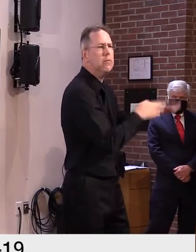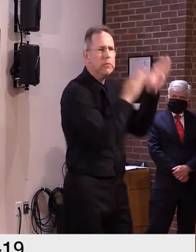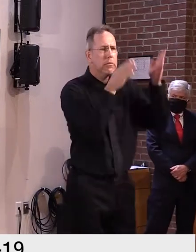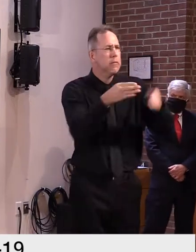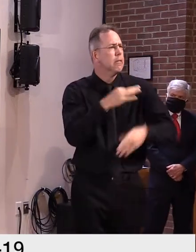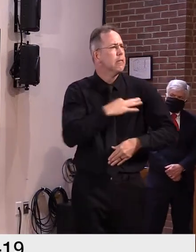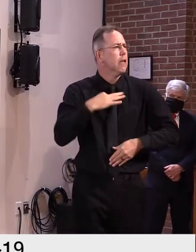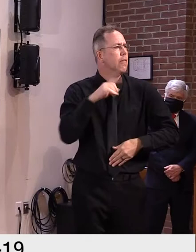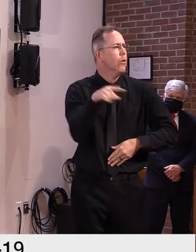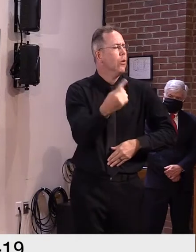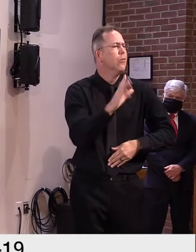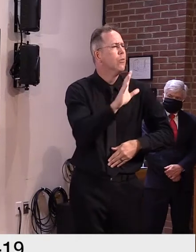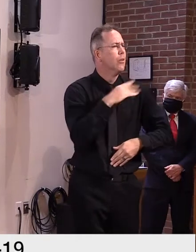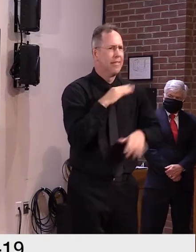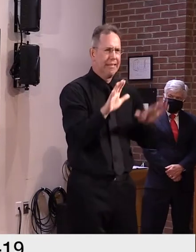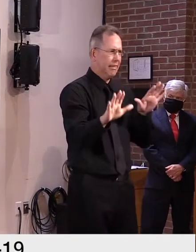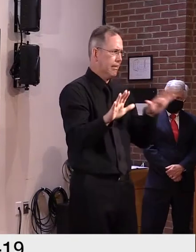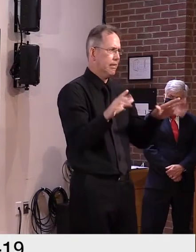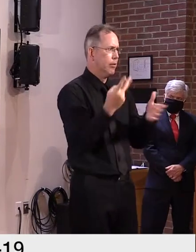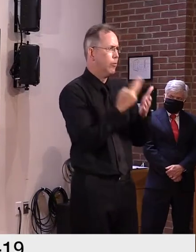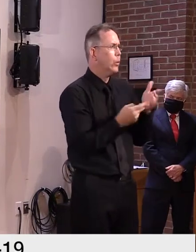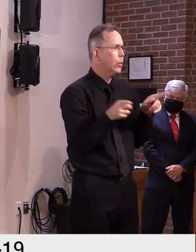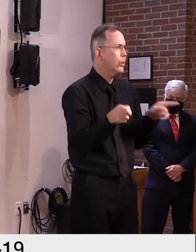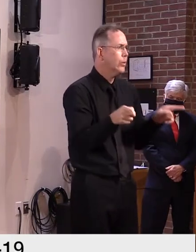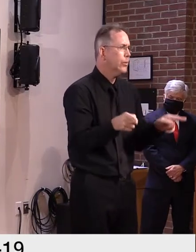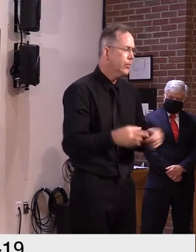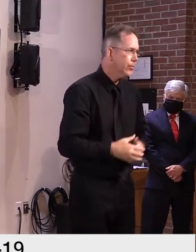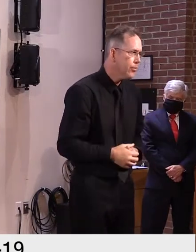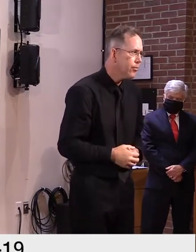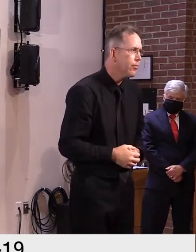other people either. Does that answer your question?